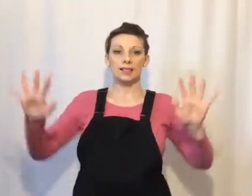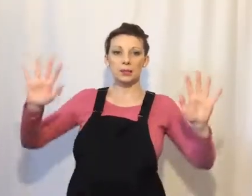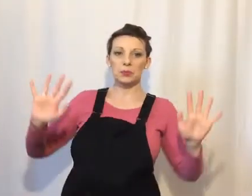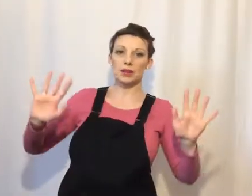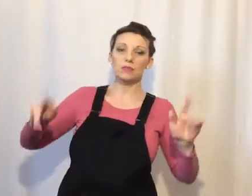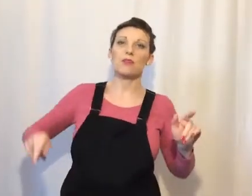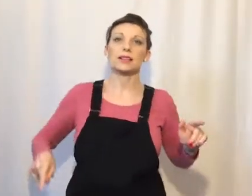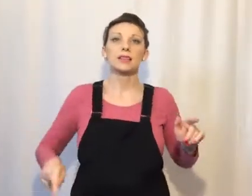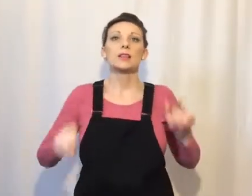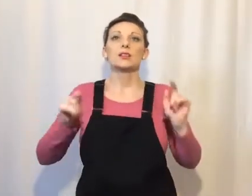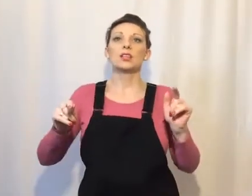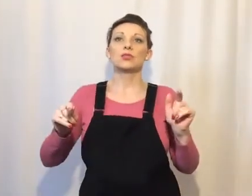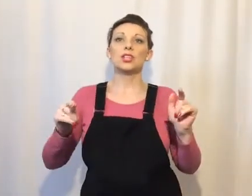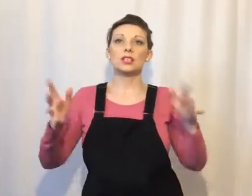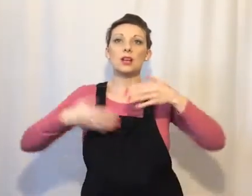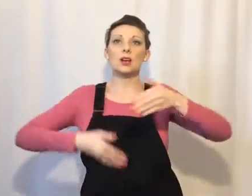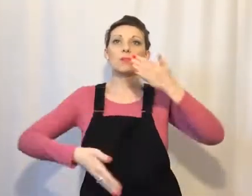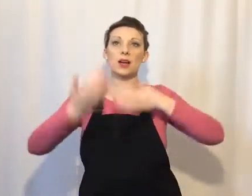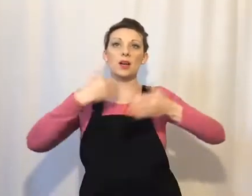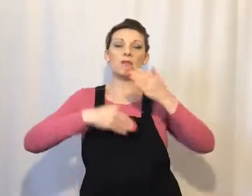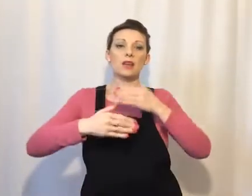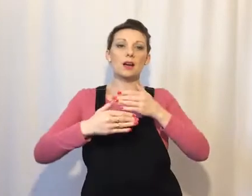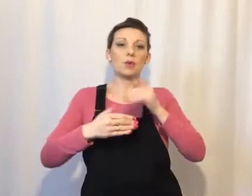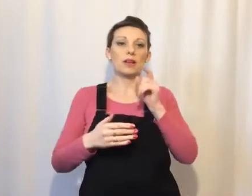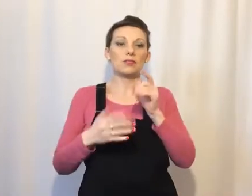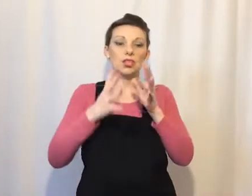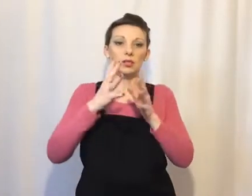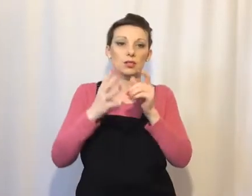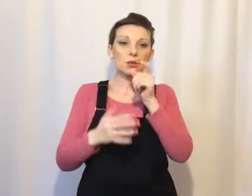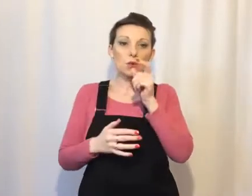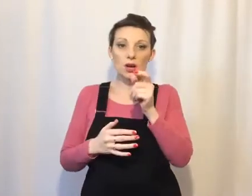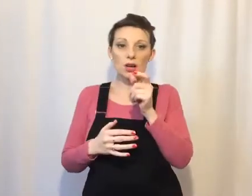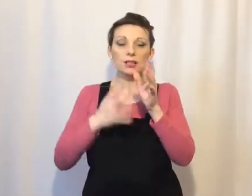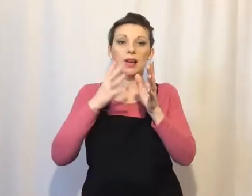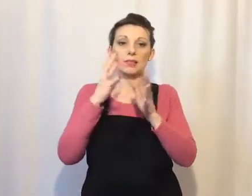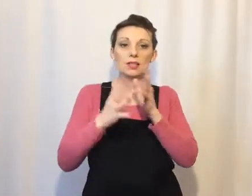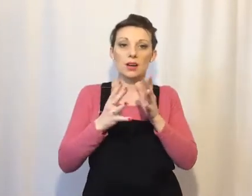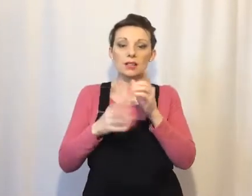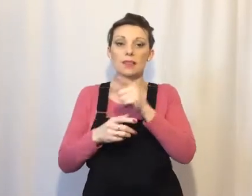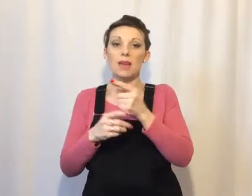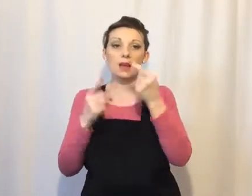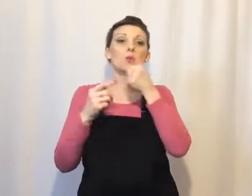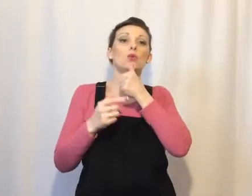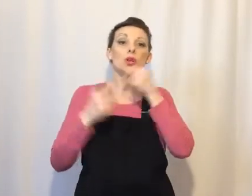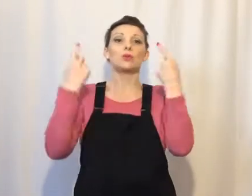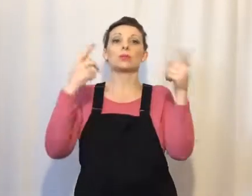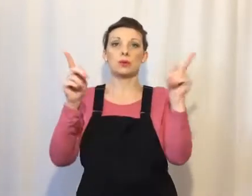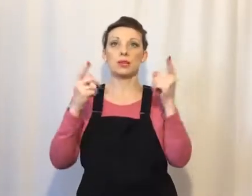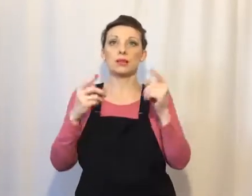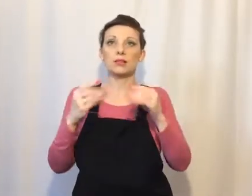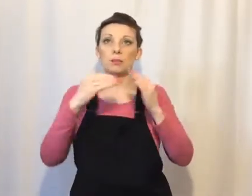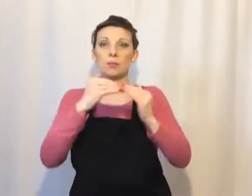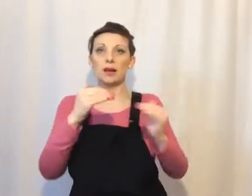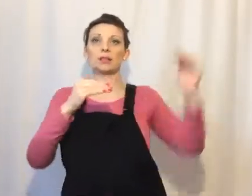deep breath. Right, so just to go back over that with just the words and the signs, then we'll use the music. So back to the